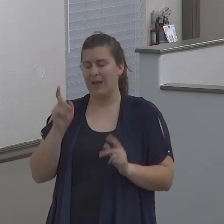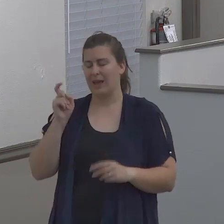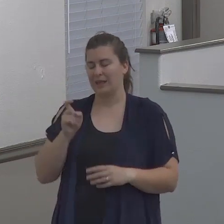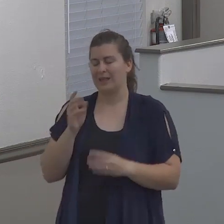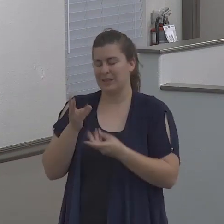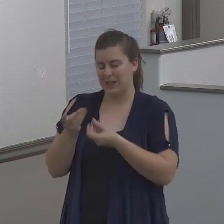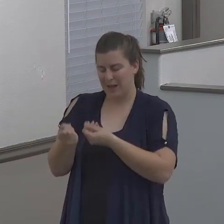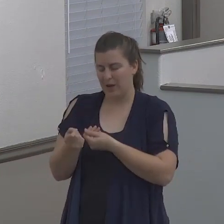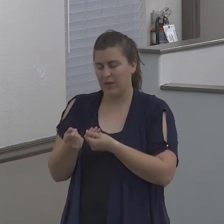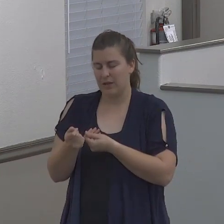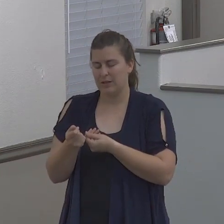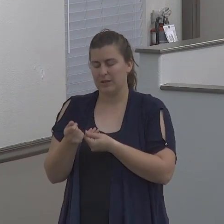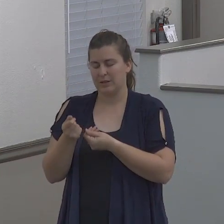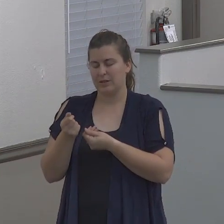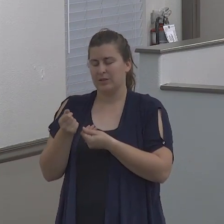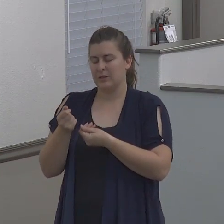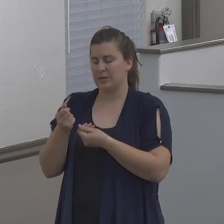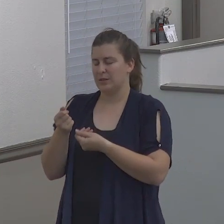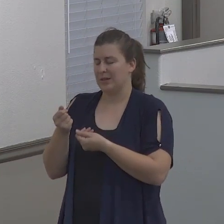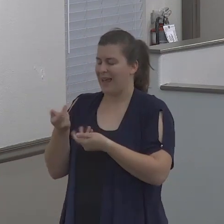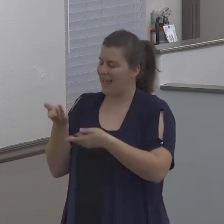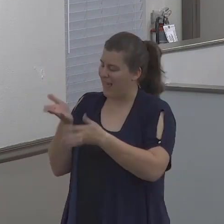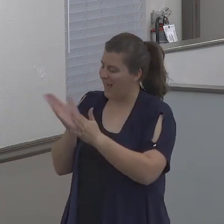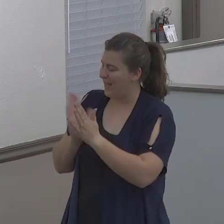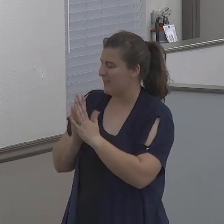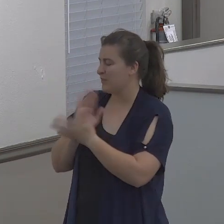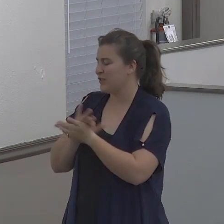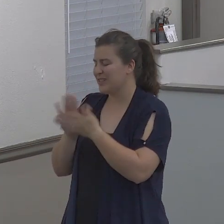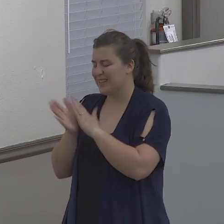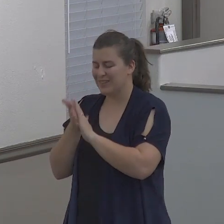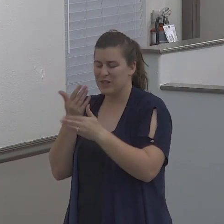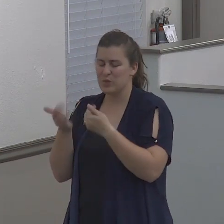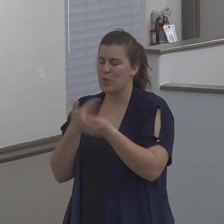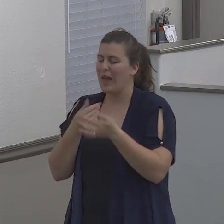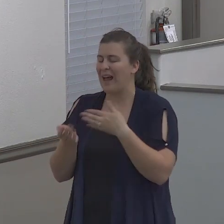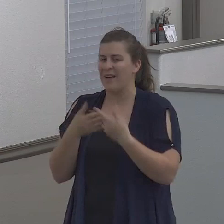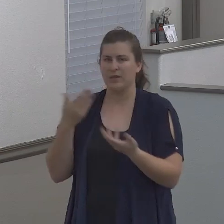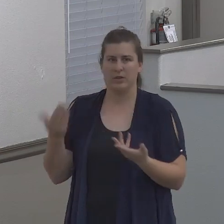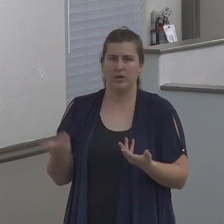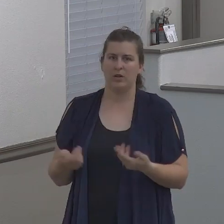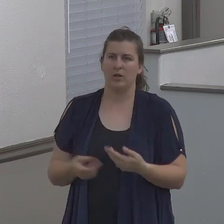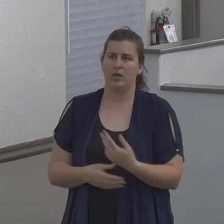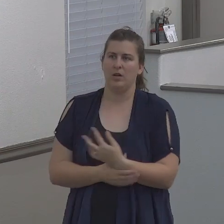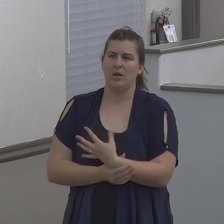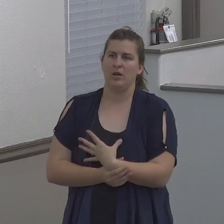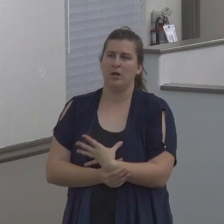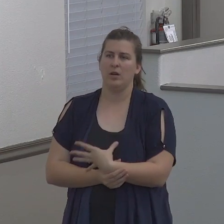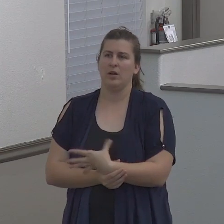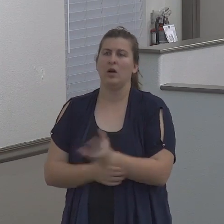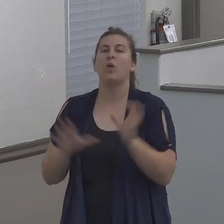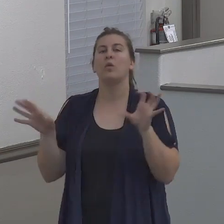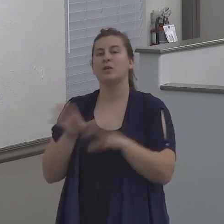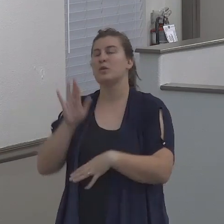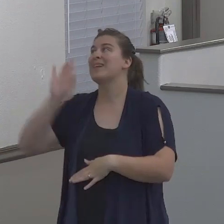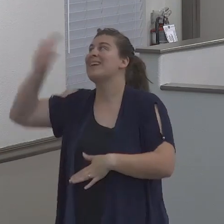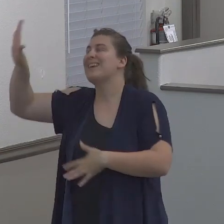okay, I need to take care of this, we take care of it. We take care of it. We don't